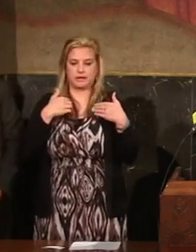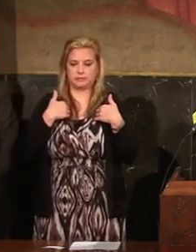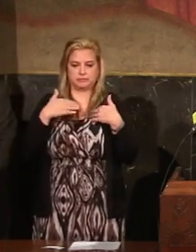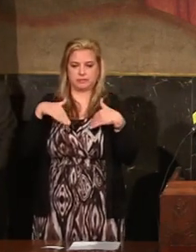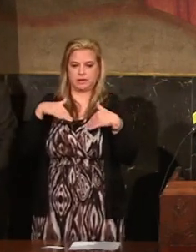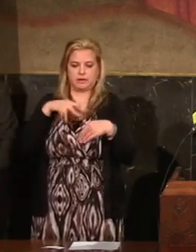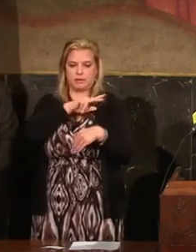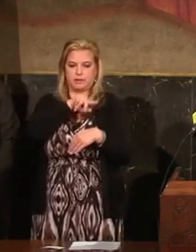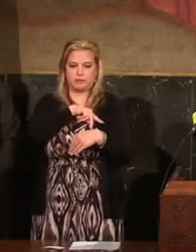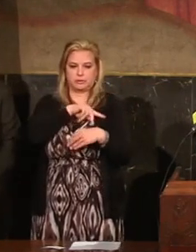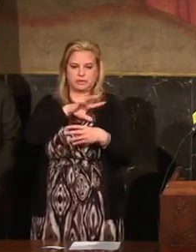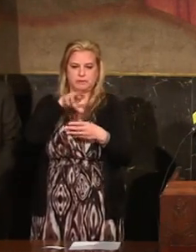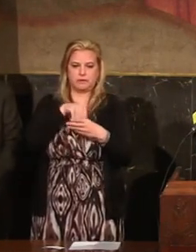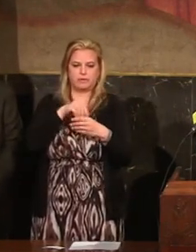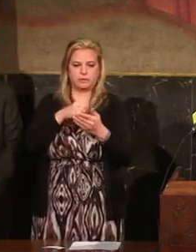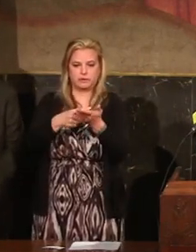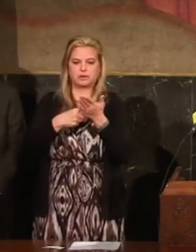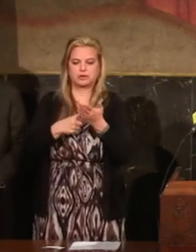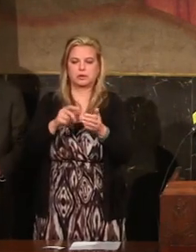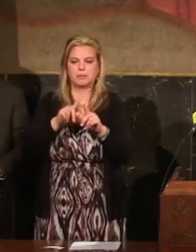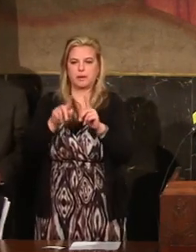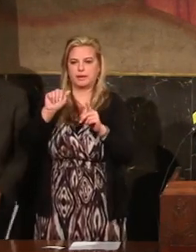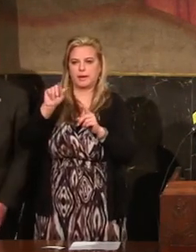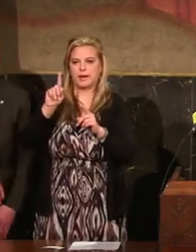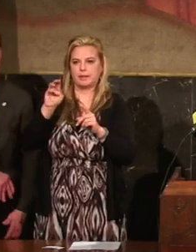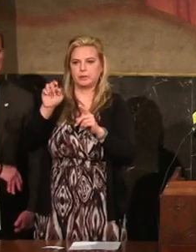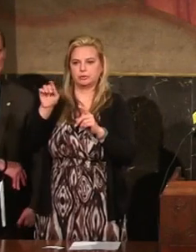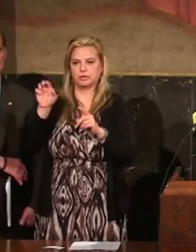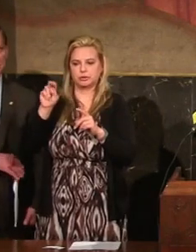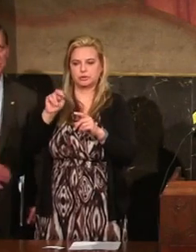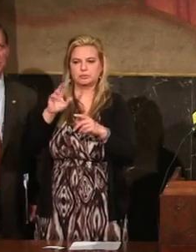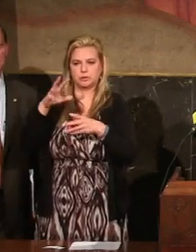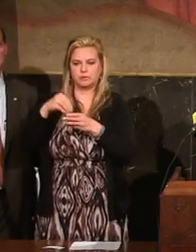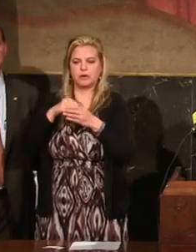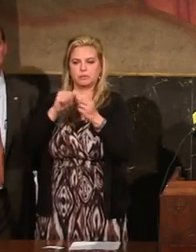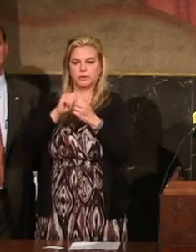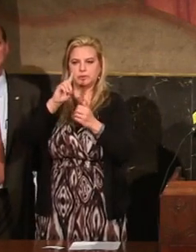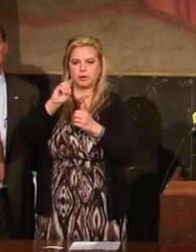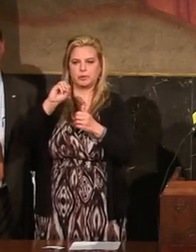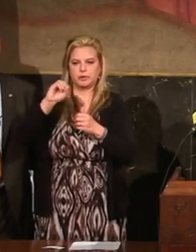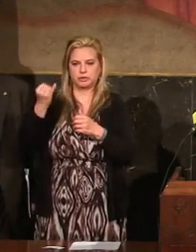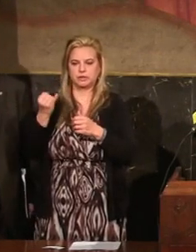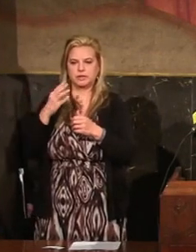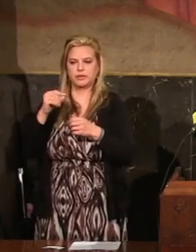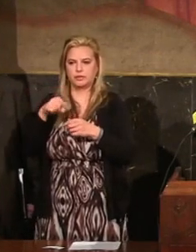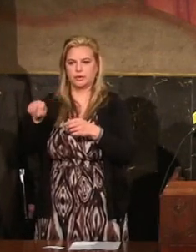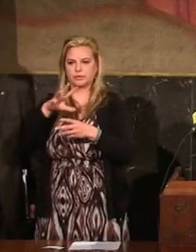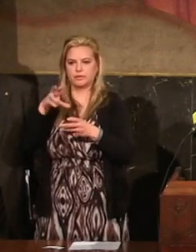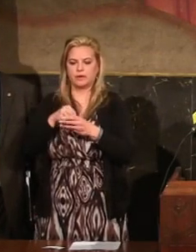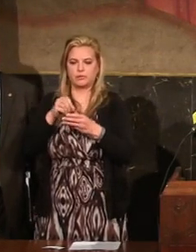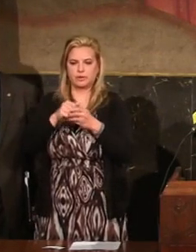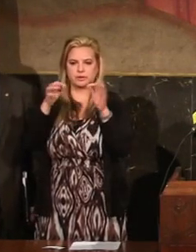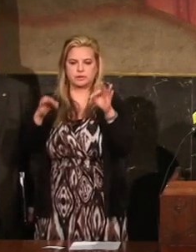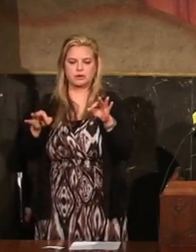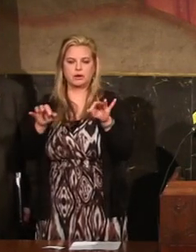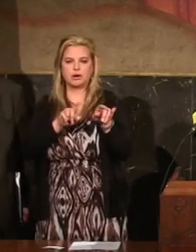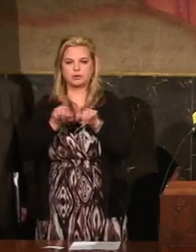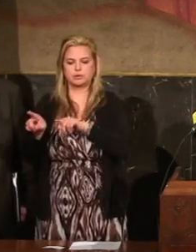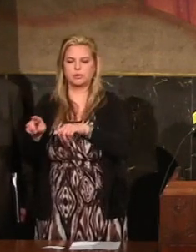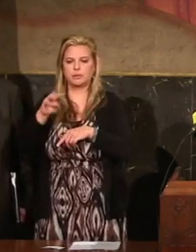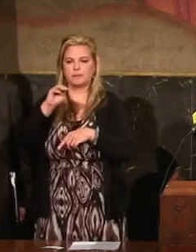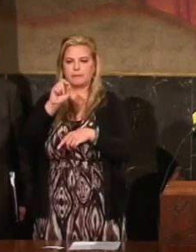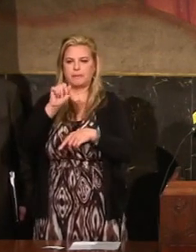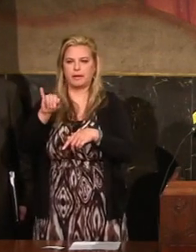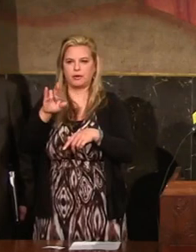personally involved in the discussions, but the administration has certainly been involved with the Department of Justice and those involved in this decision, along with the mayor-president, as